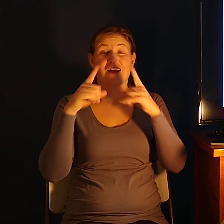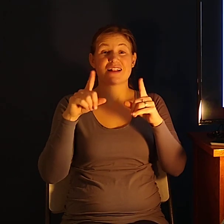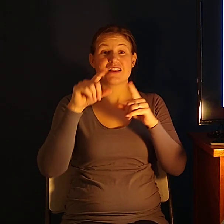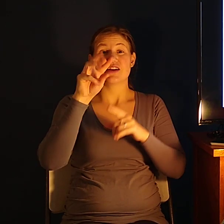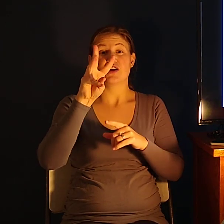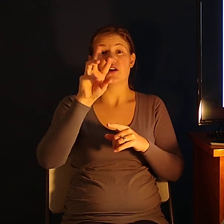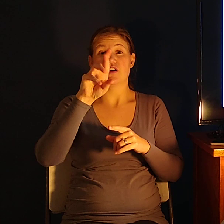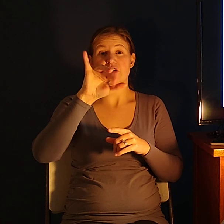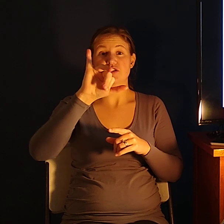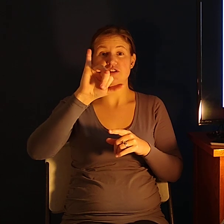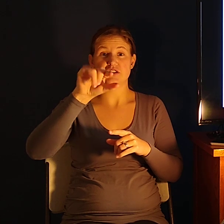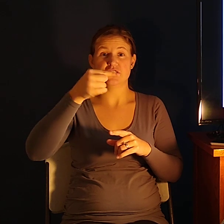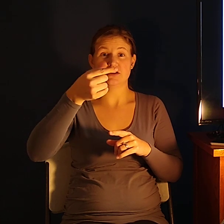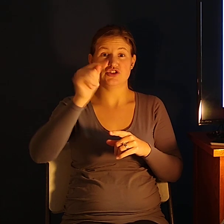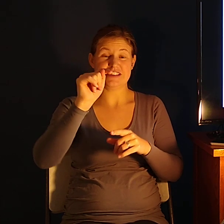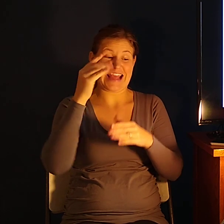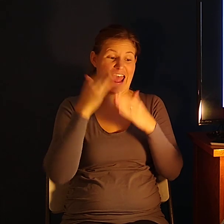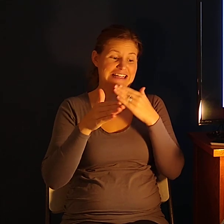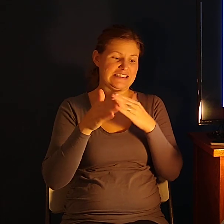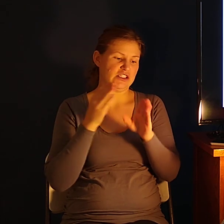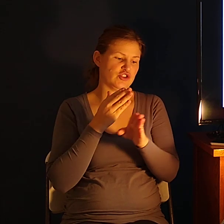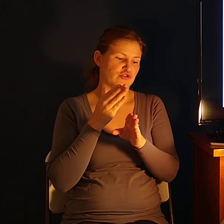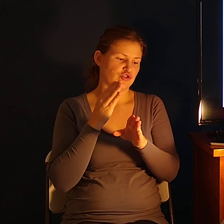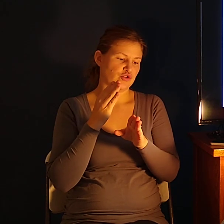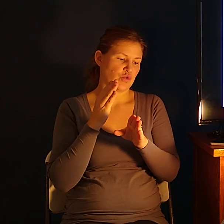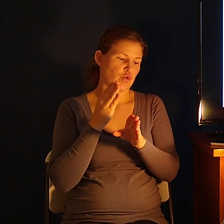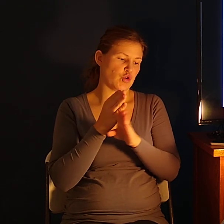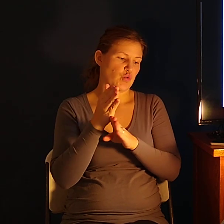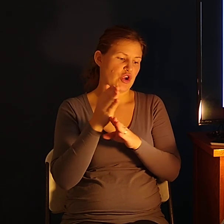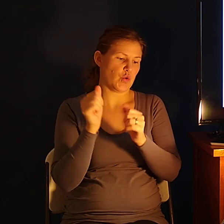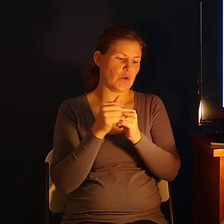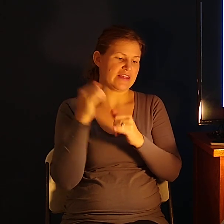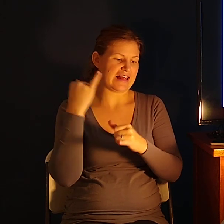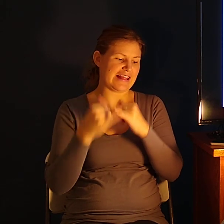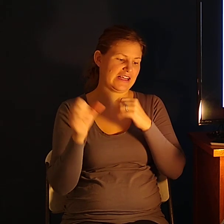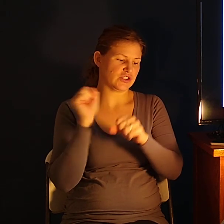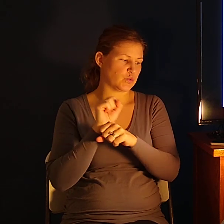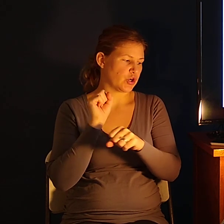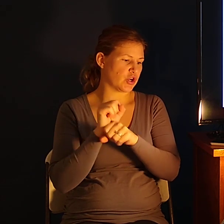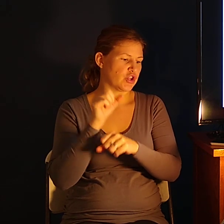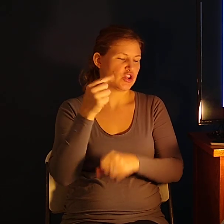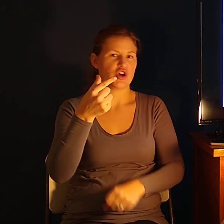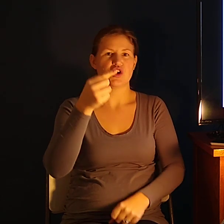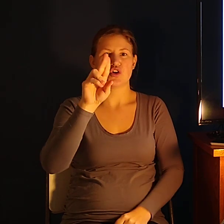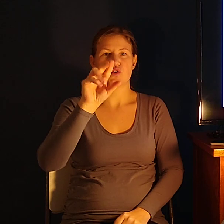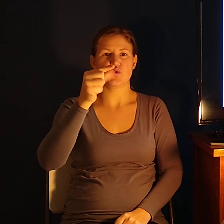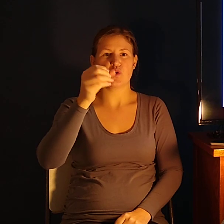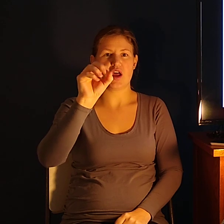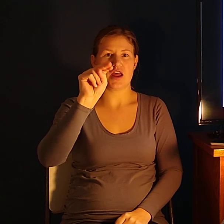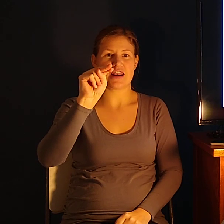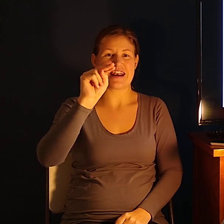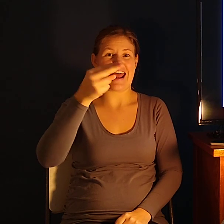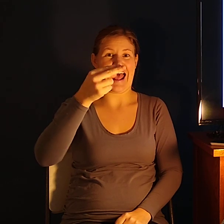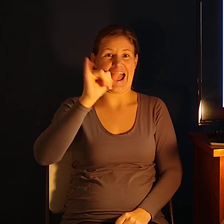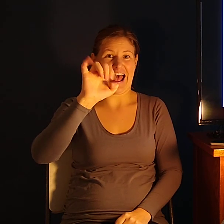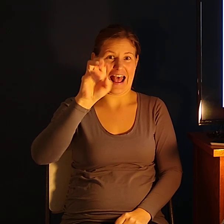his career with his very last work, the Guggenheim Museum. And this is built in